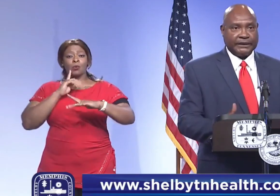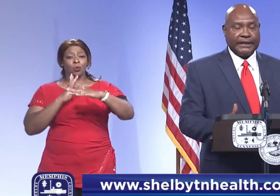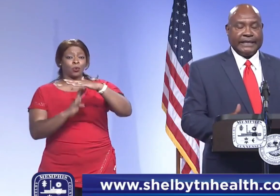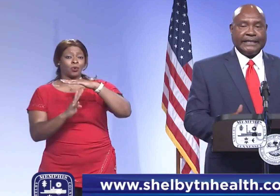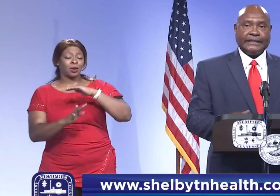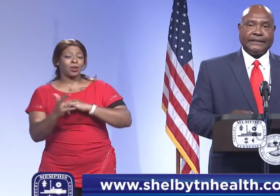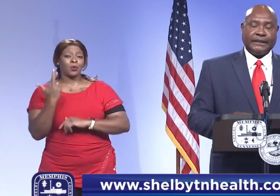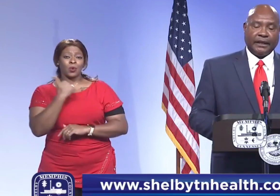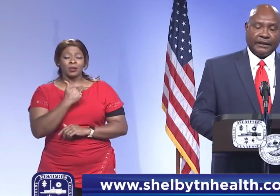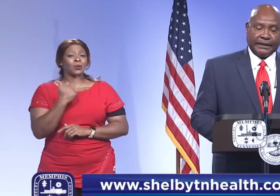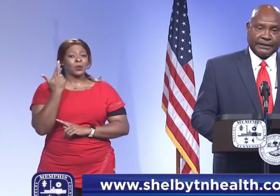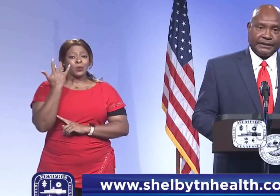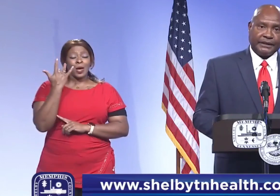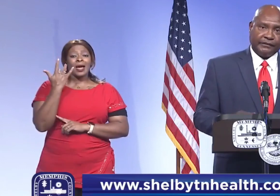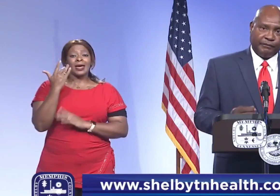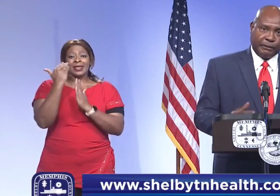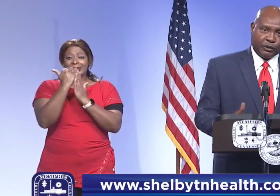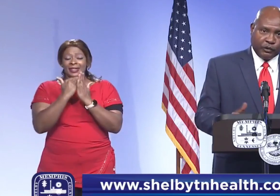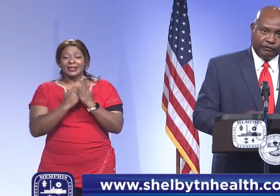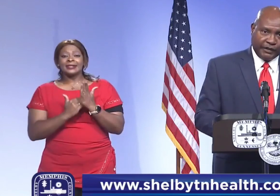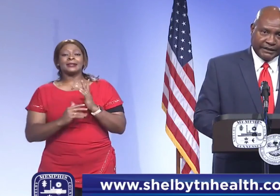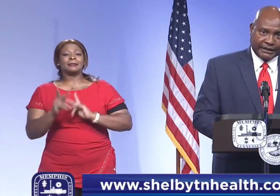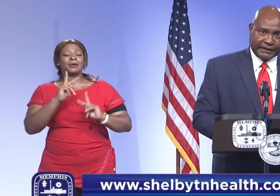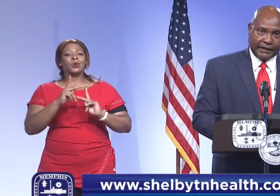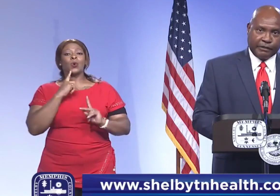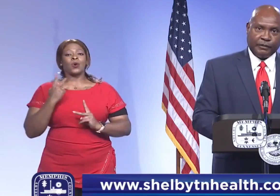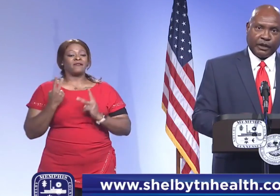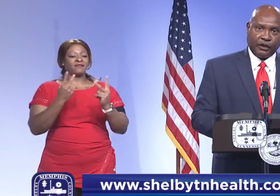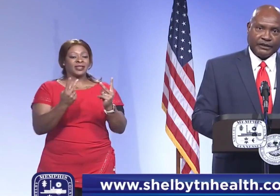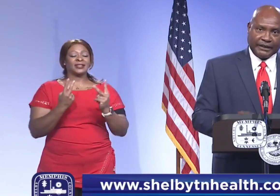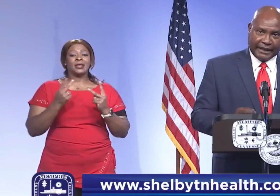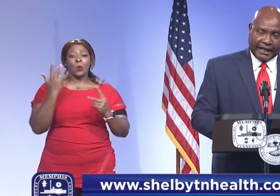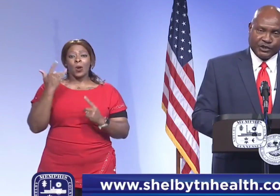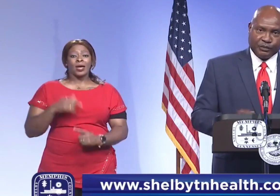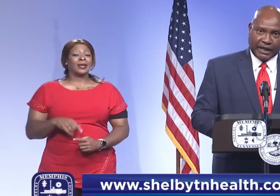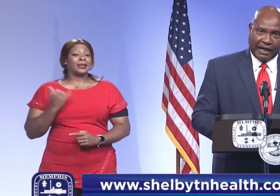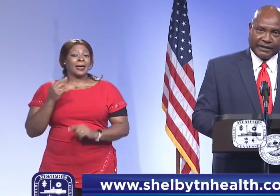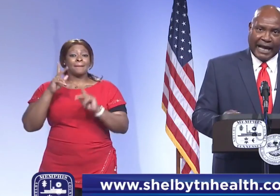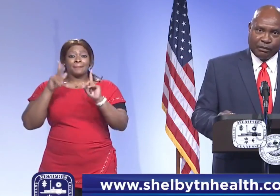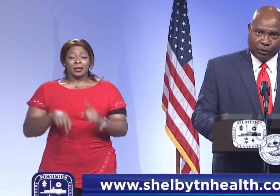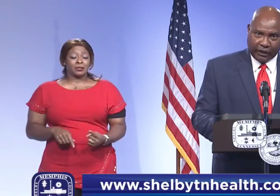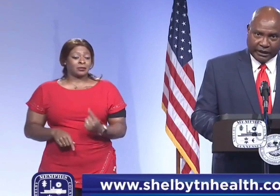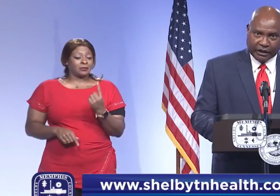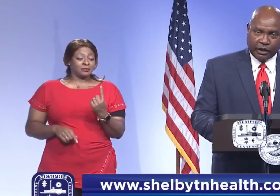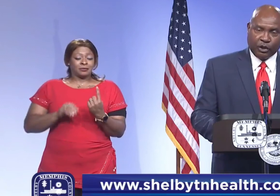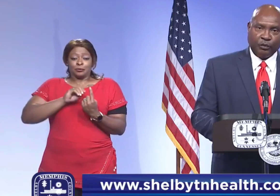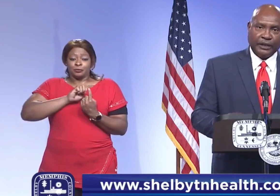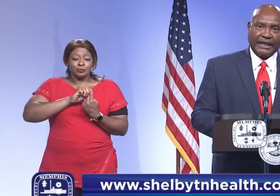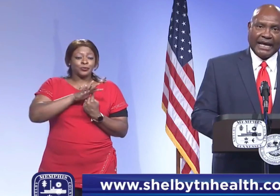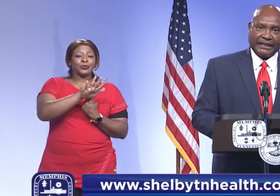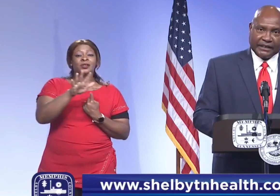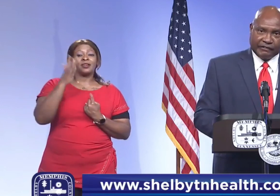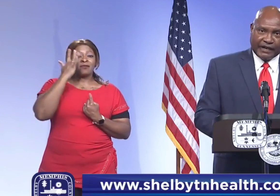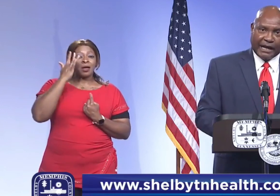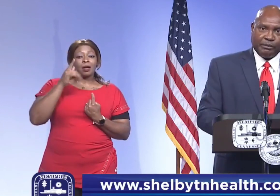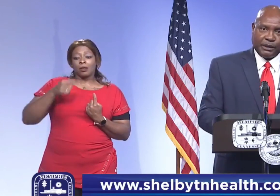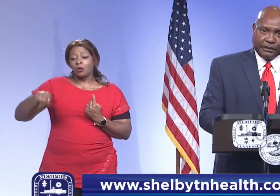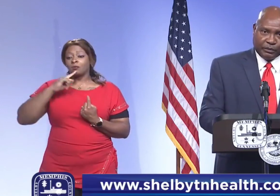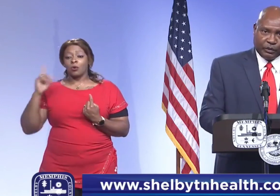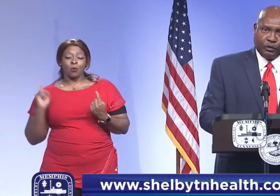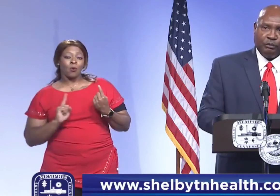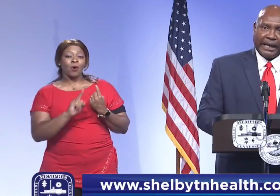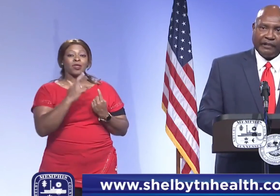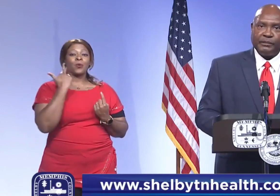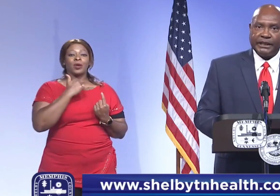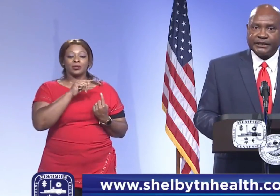patron is lists and people who have visited there, because in case we have an outbreak, we can identify people